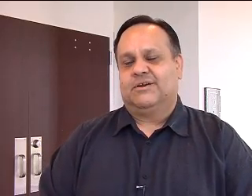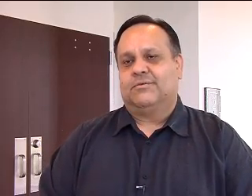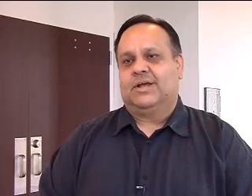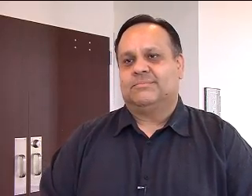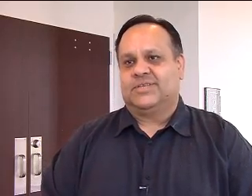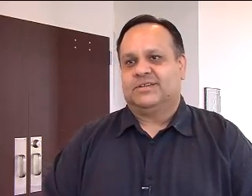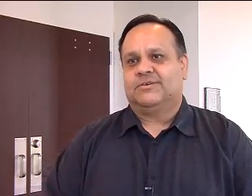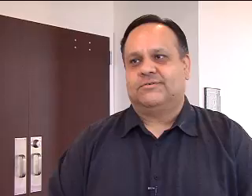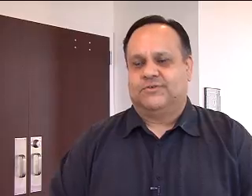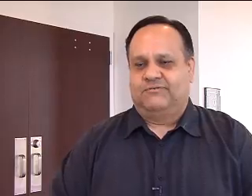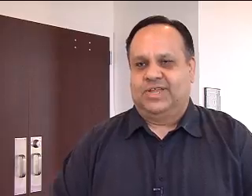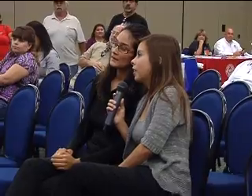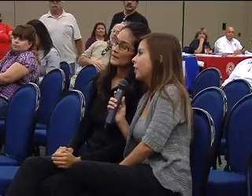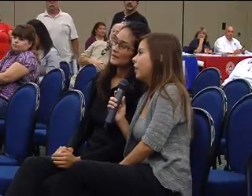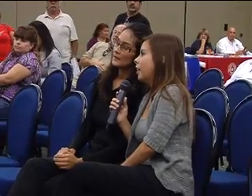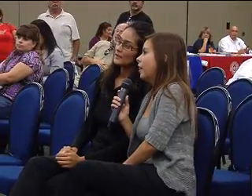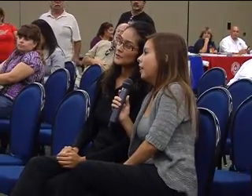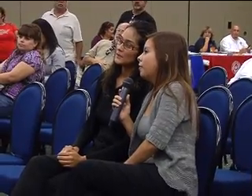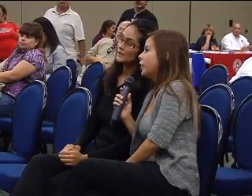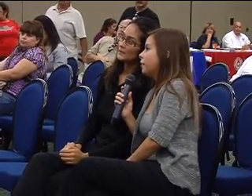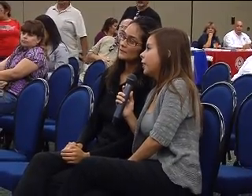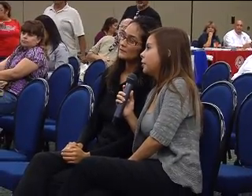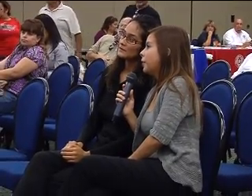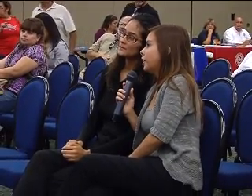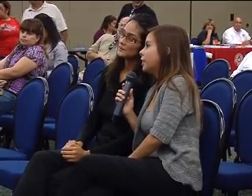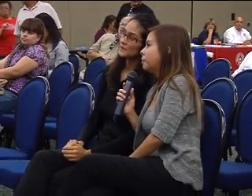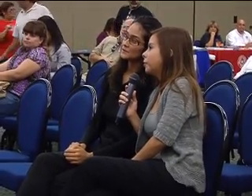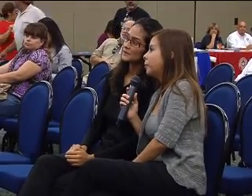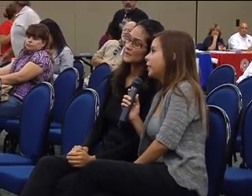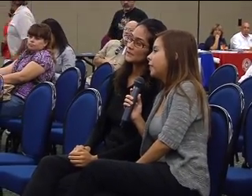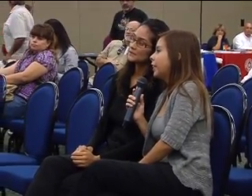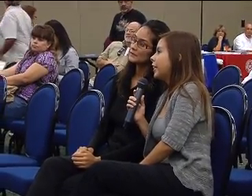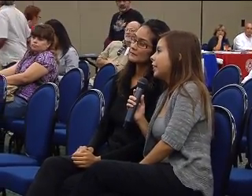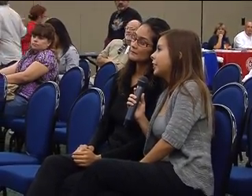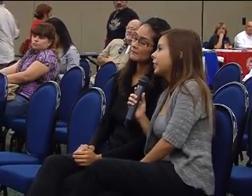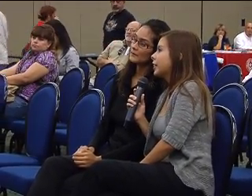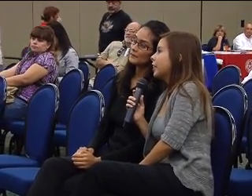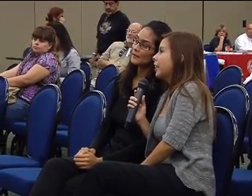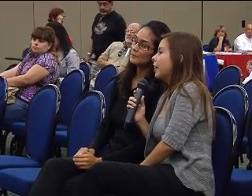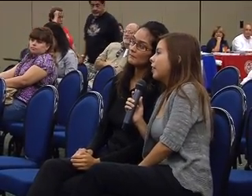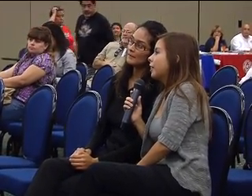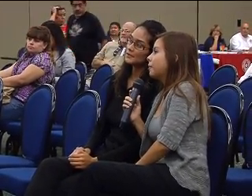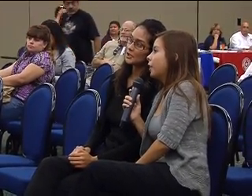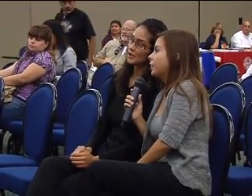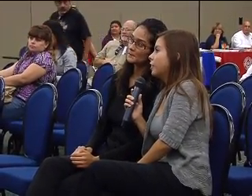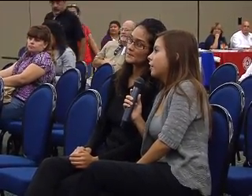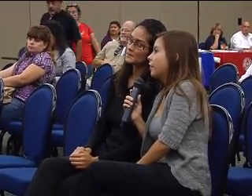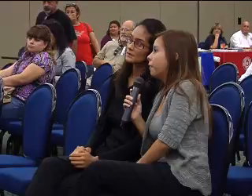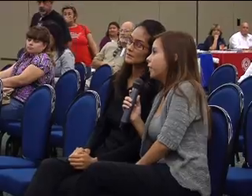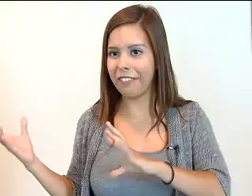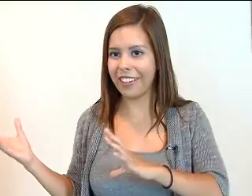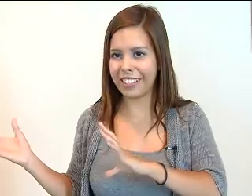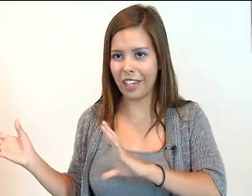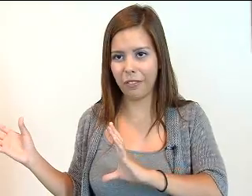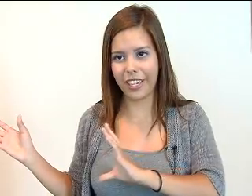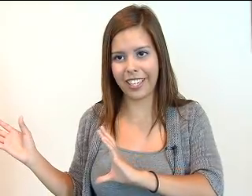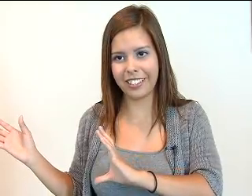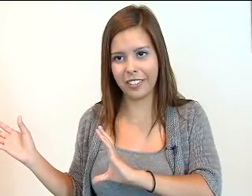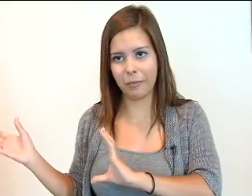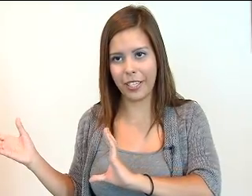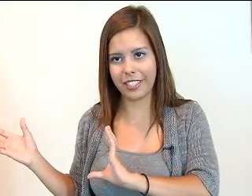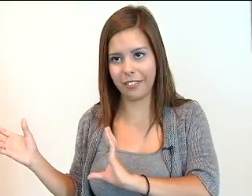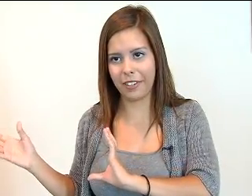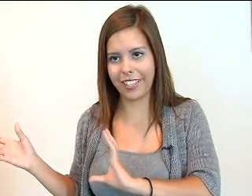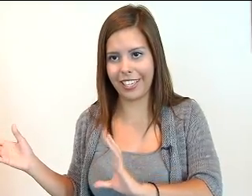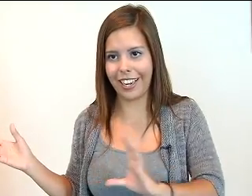offer an interpreter course. This December, they'll graduate their first group of students like Joanna Vasquez. I found a job where